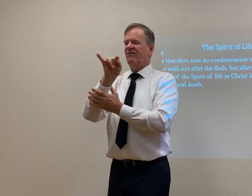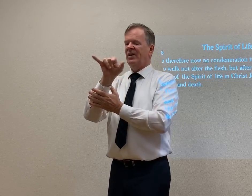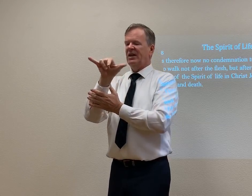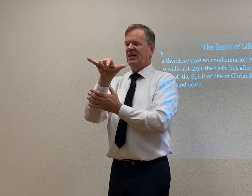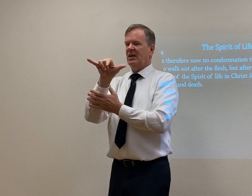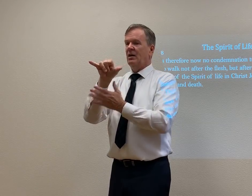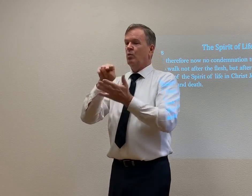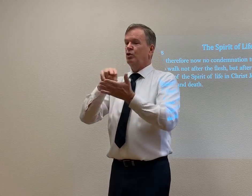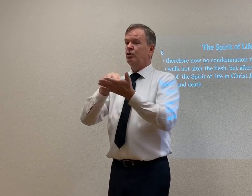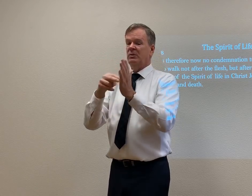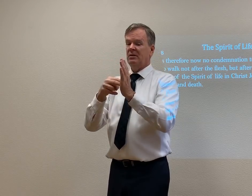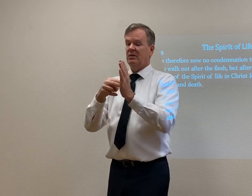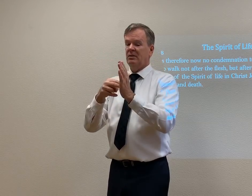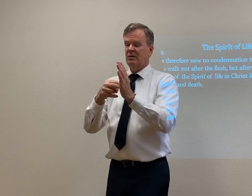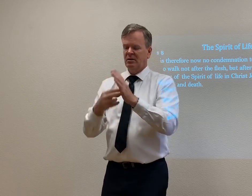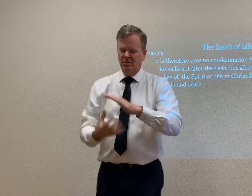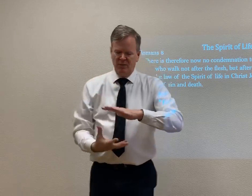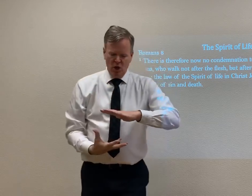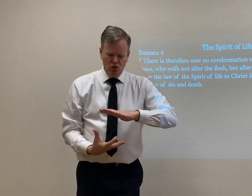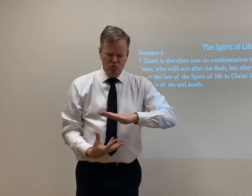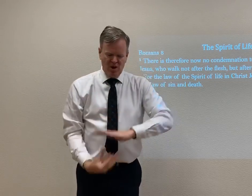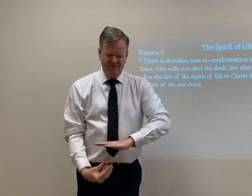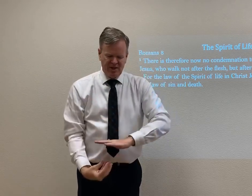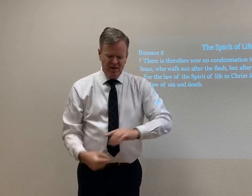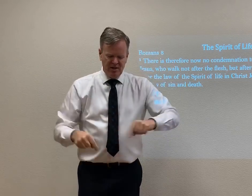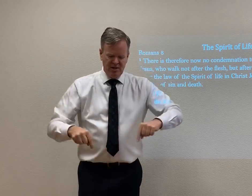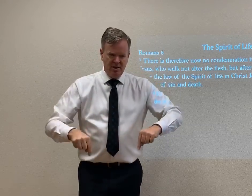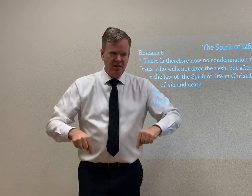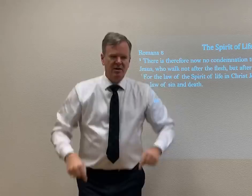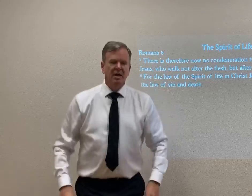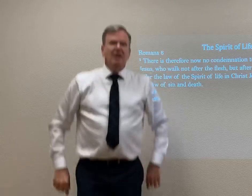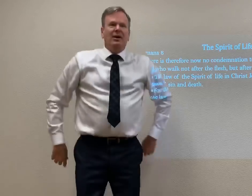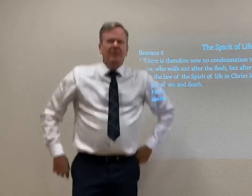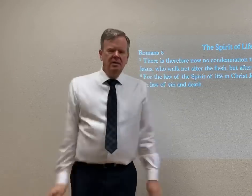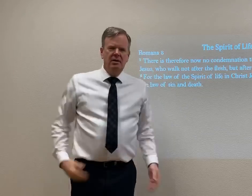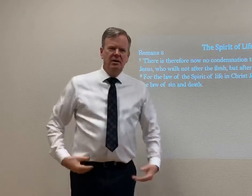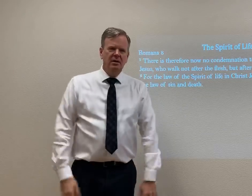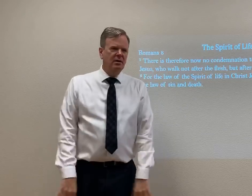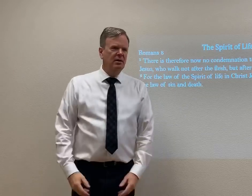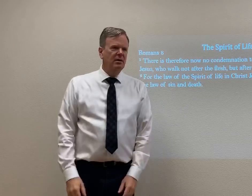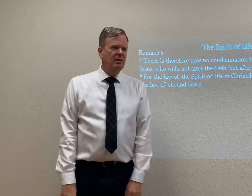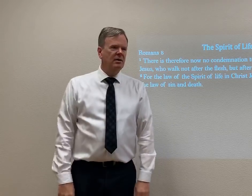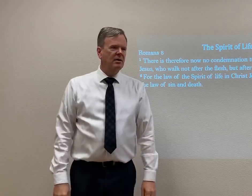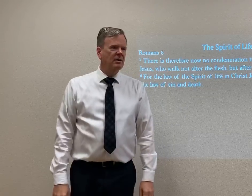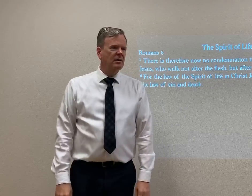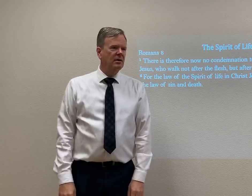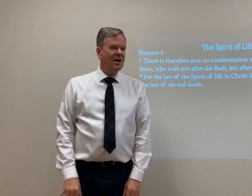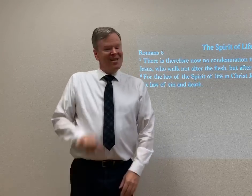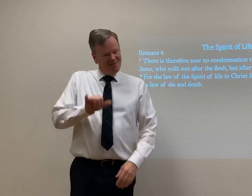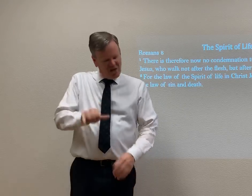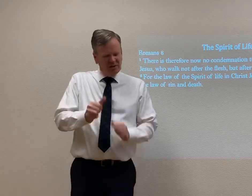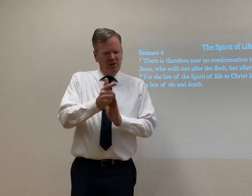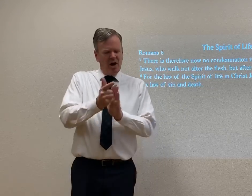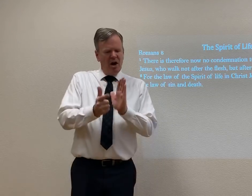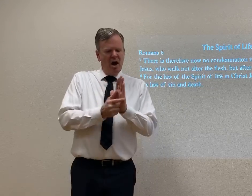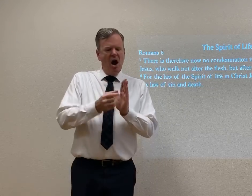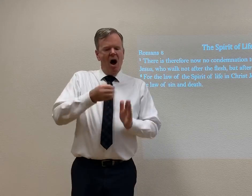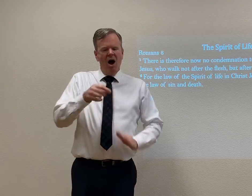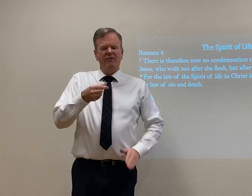gravity, which means something that gravity means is the thing that's pulling us back down to the